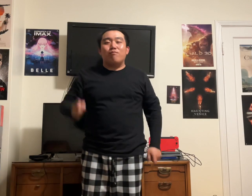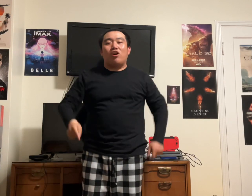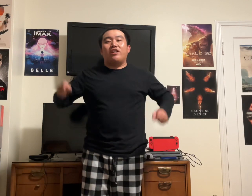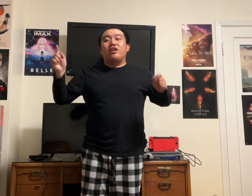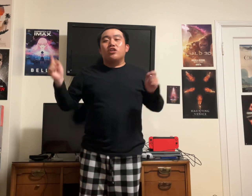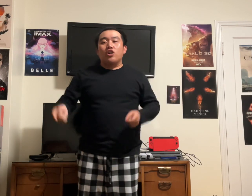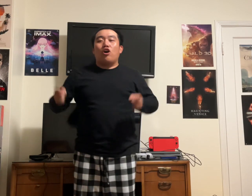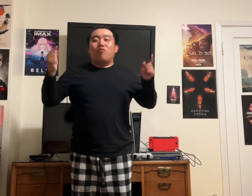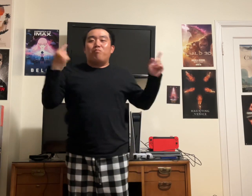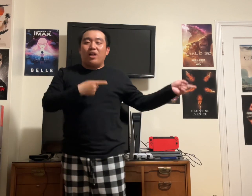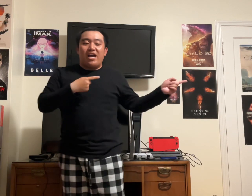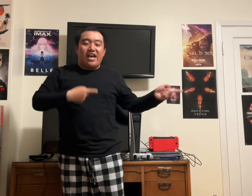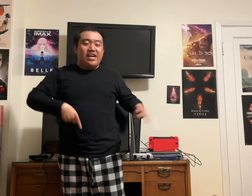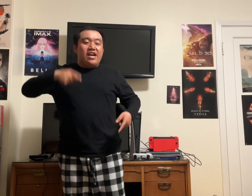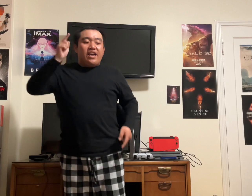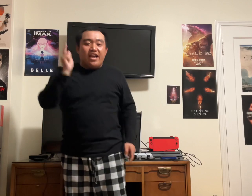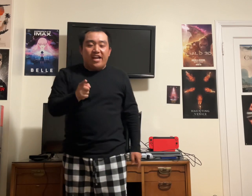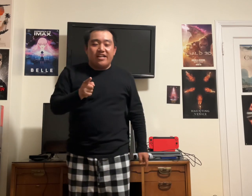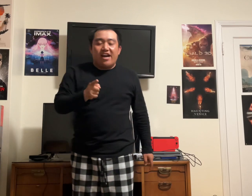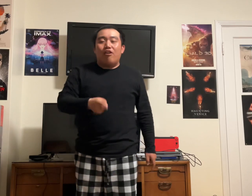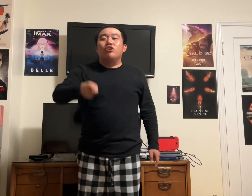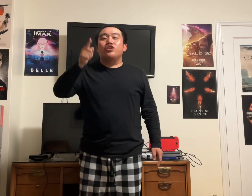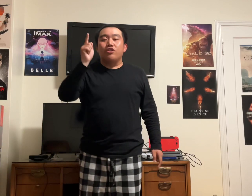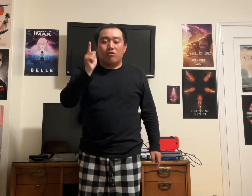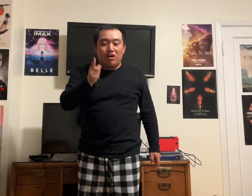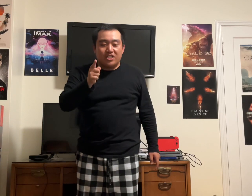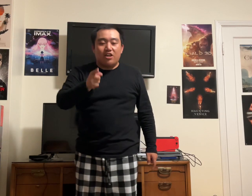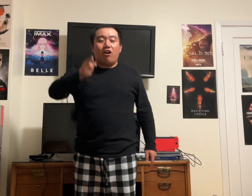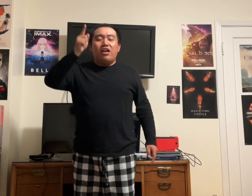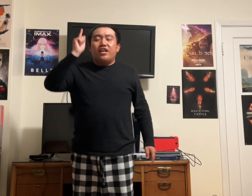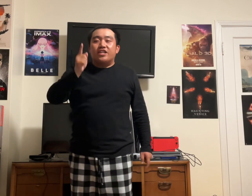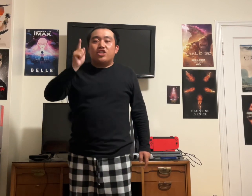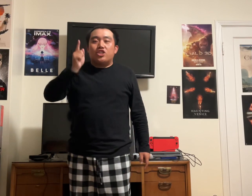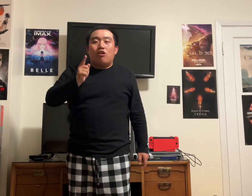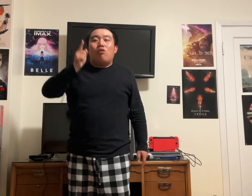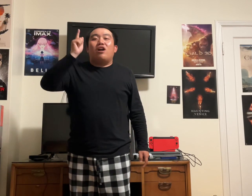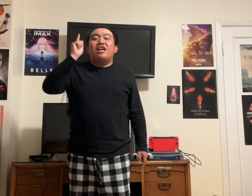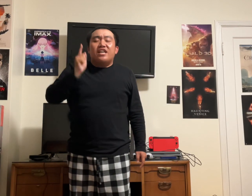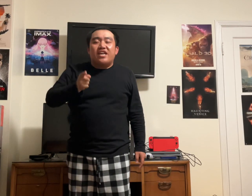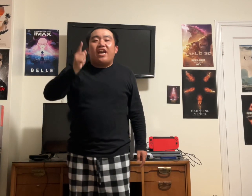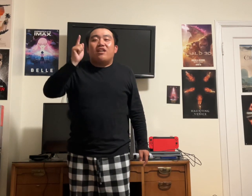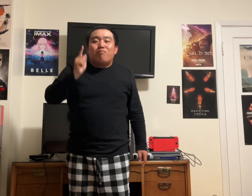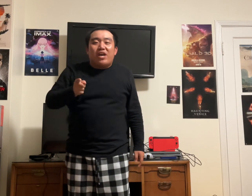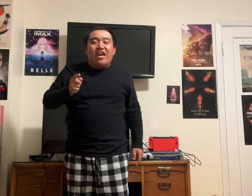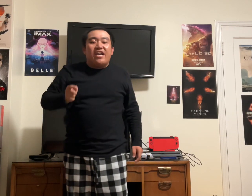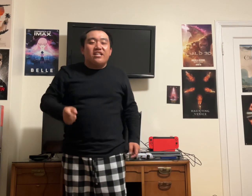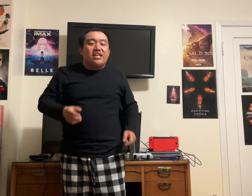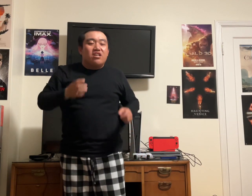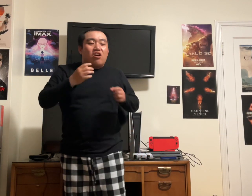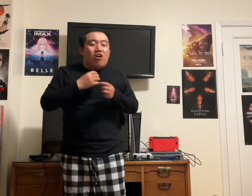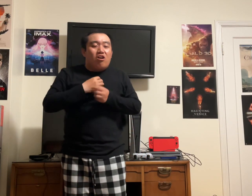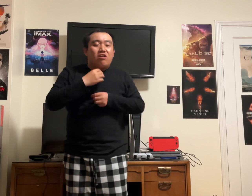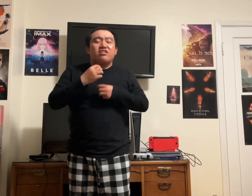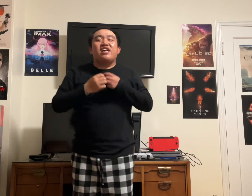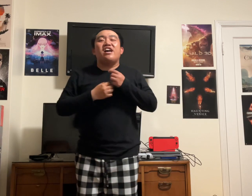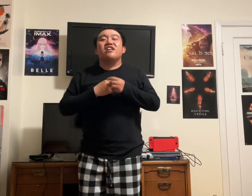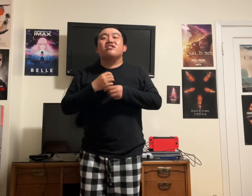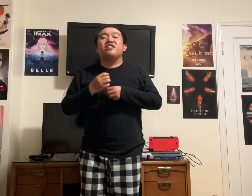on, go play. Hey now, you're a rock star. Get the show on, get paid. And all that